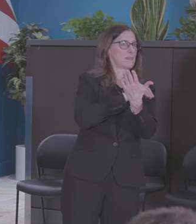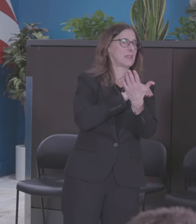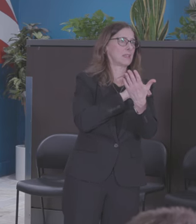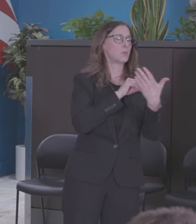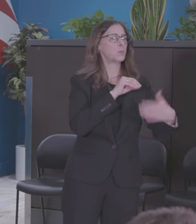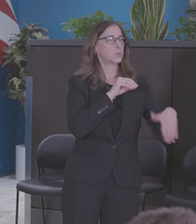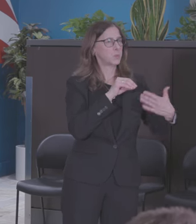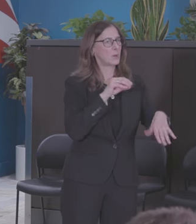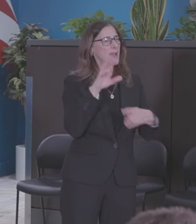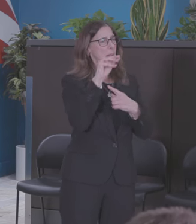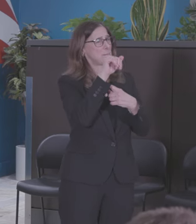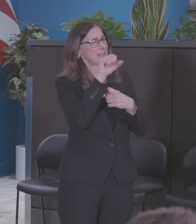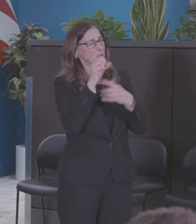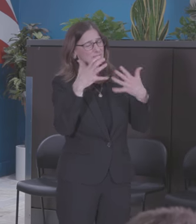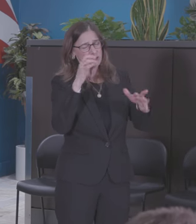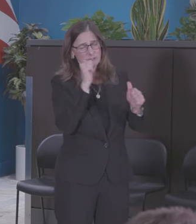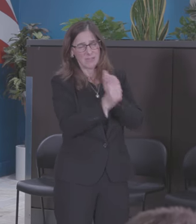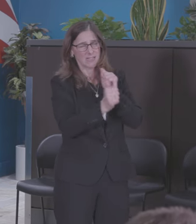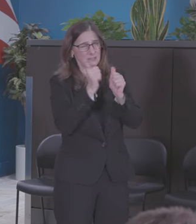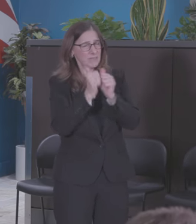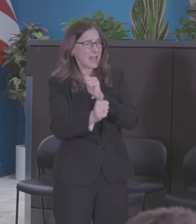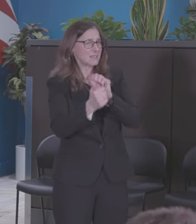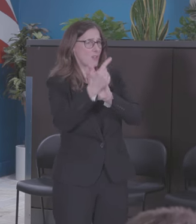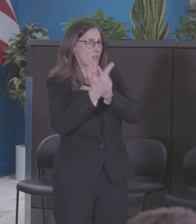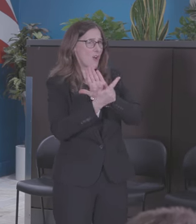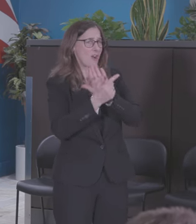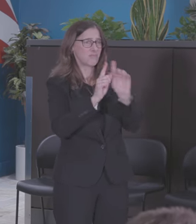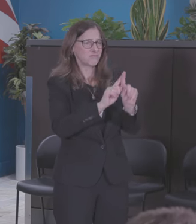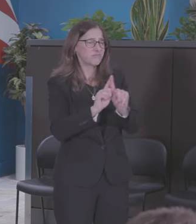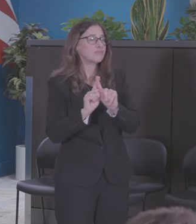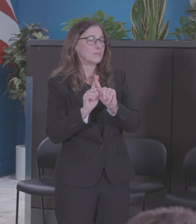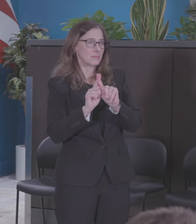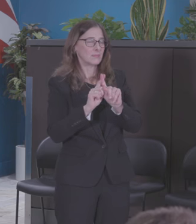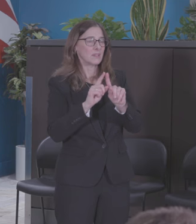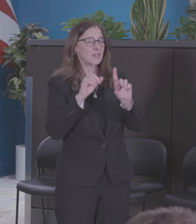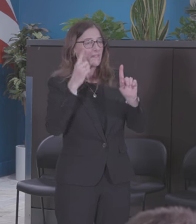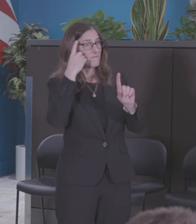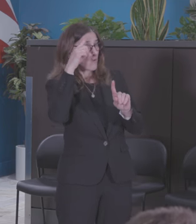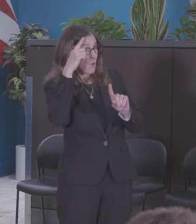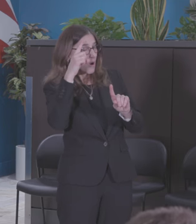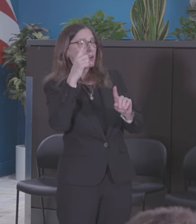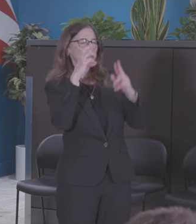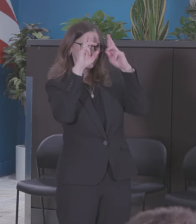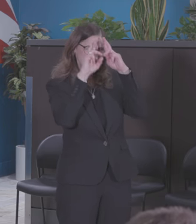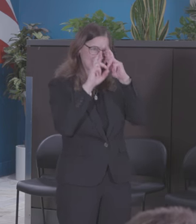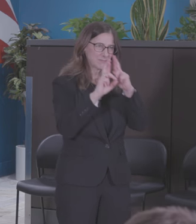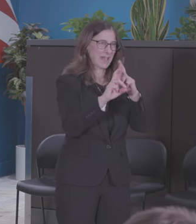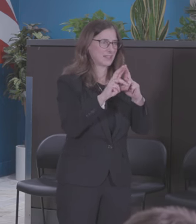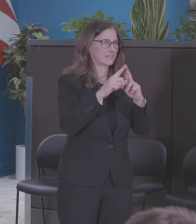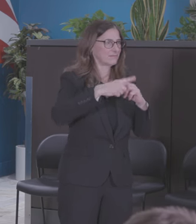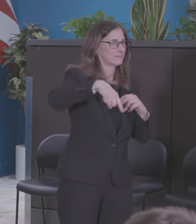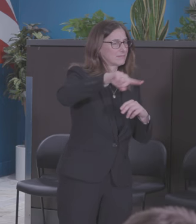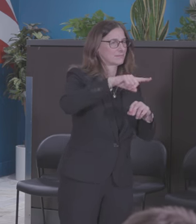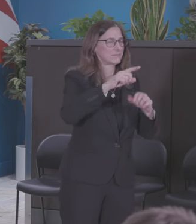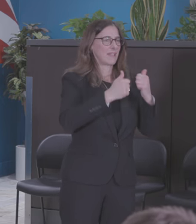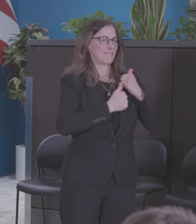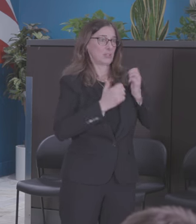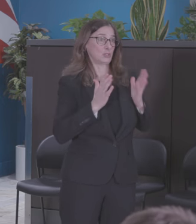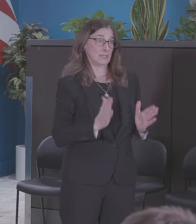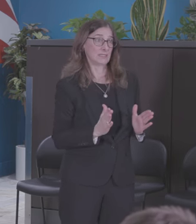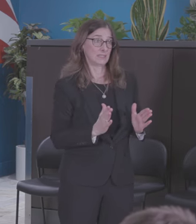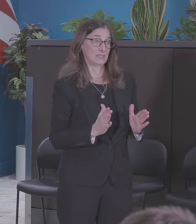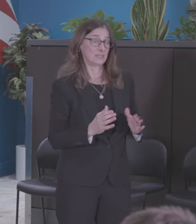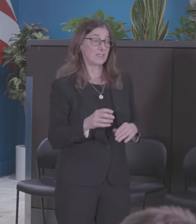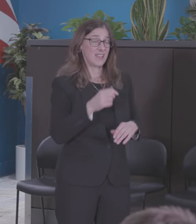much legislation that is geared to caring for and respecting our veterans that every other state seeks